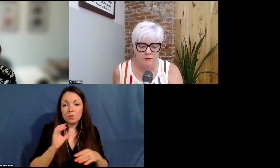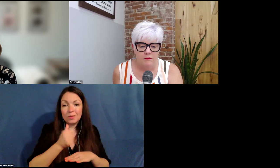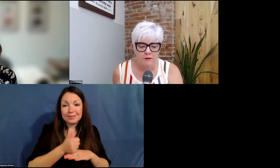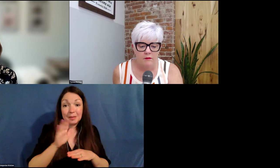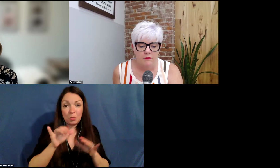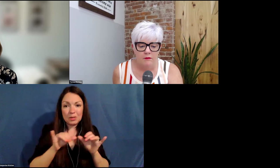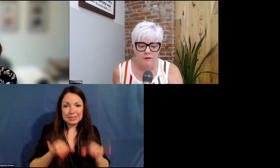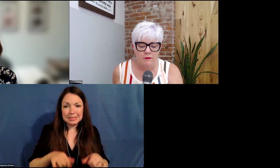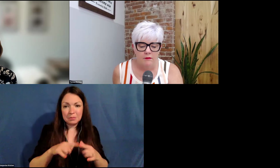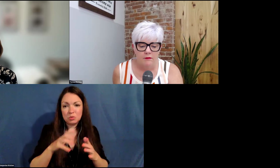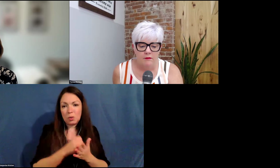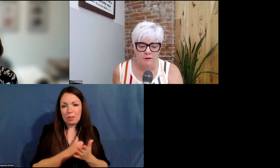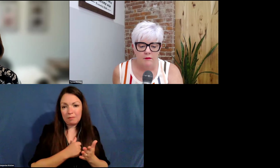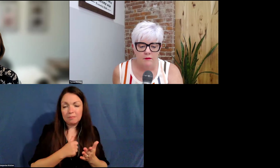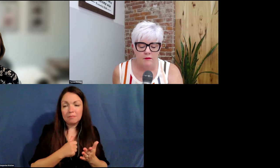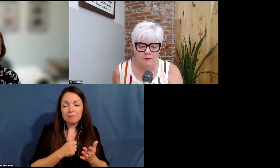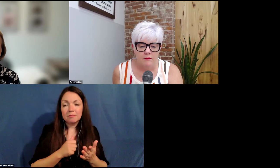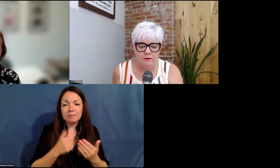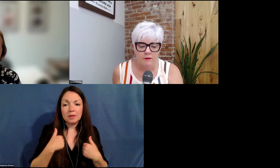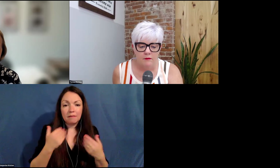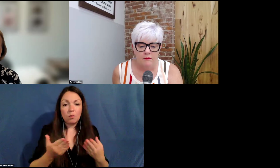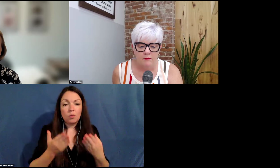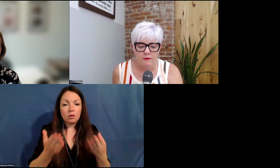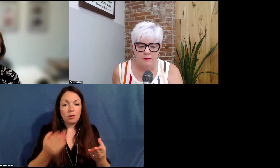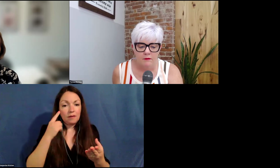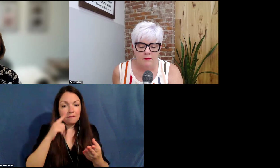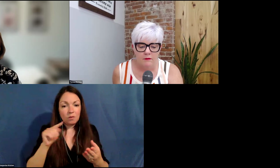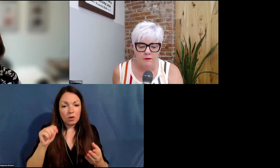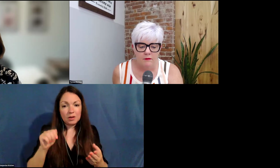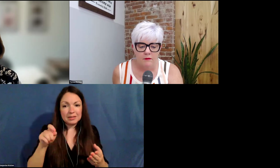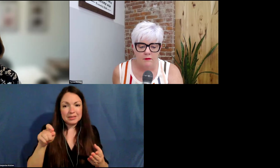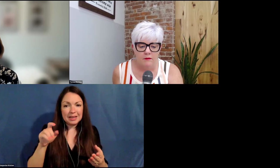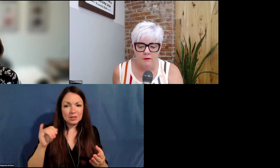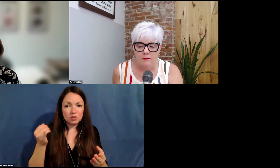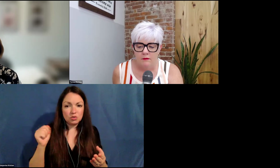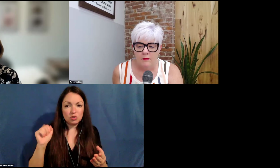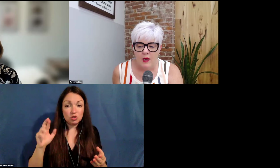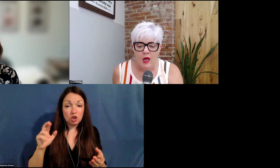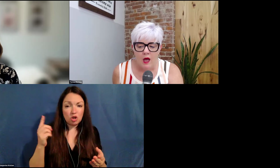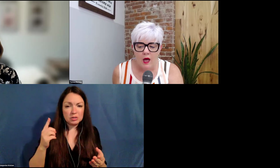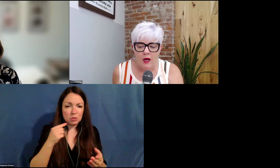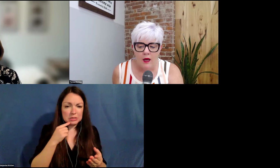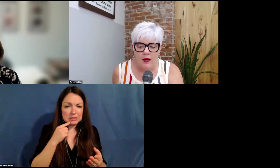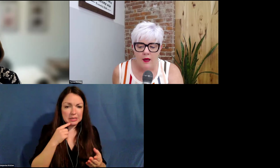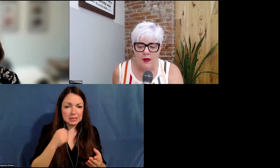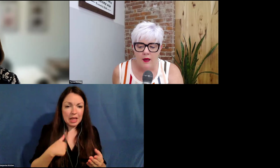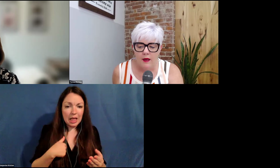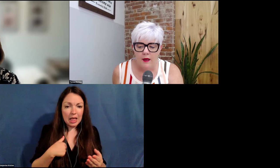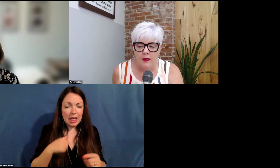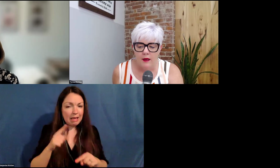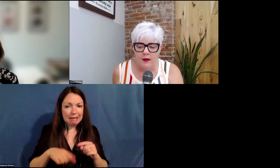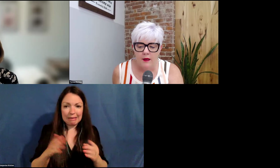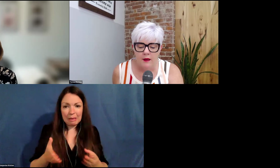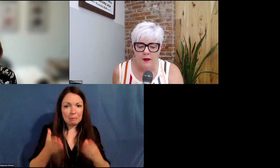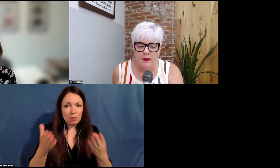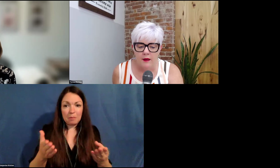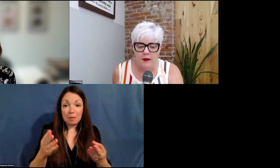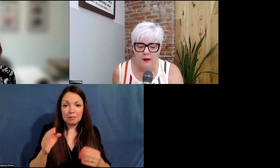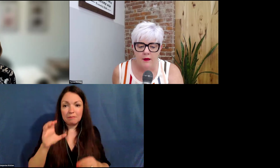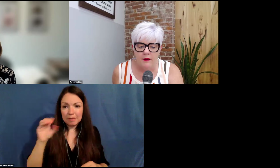to collect it, right? There's a recommendation for tax jar there. Maybe somebody's using that, I can say. I'm not in a position of recommending vendors,